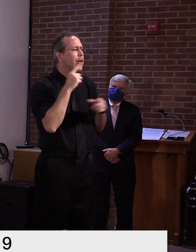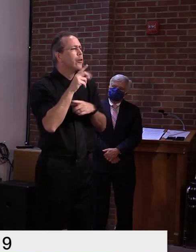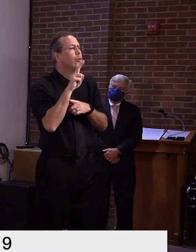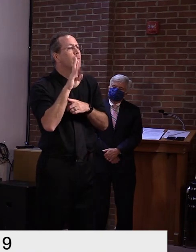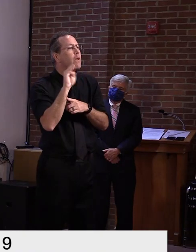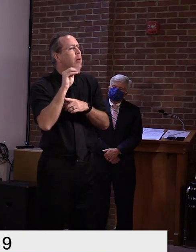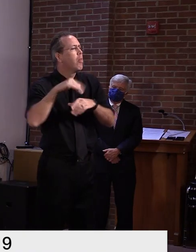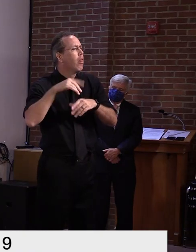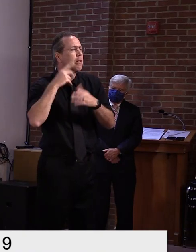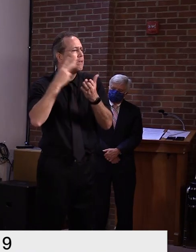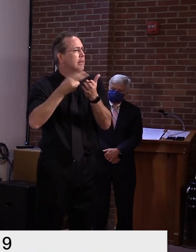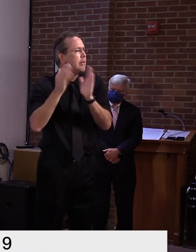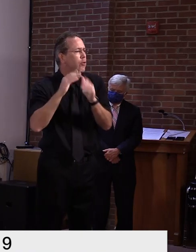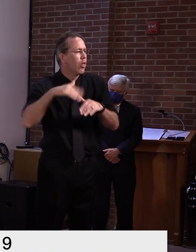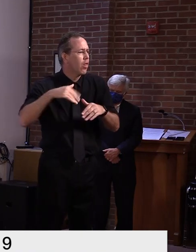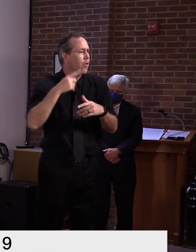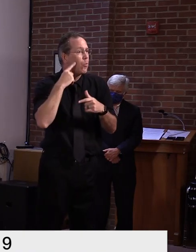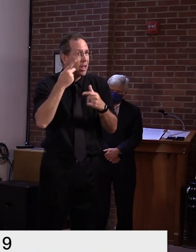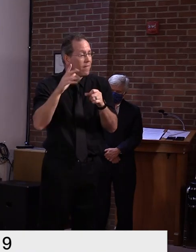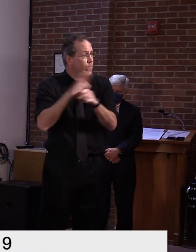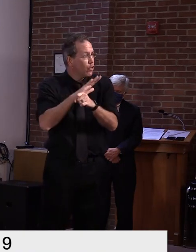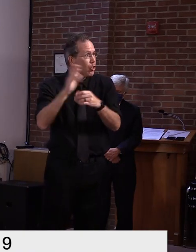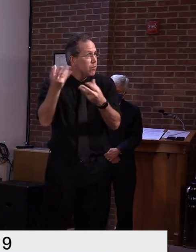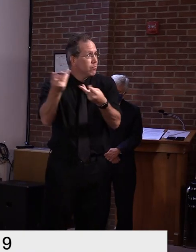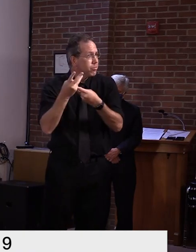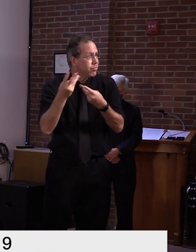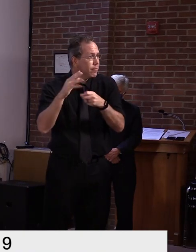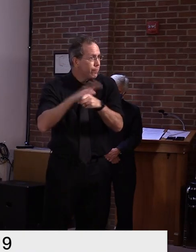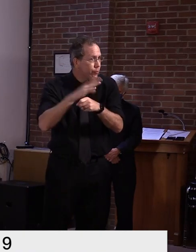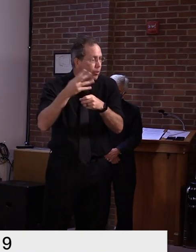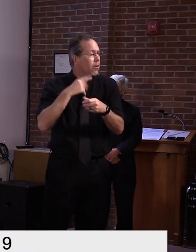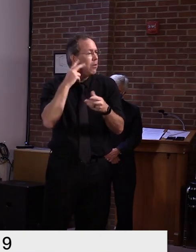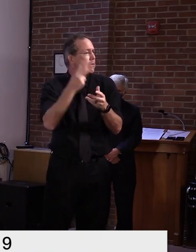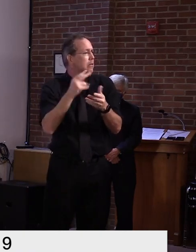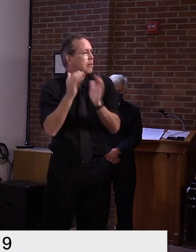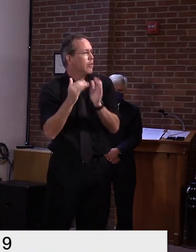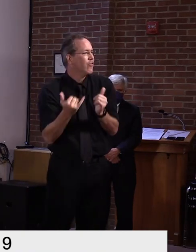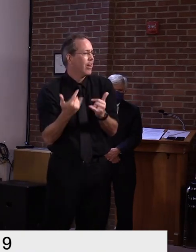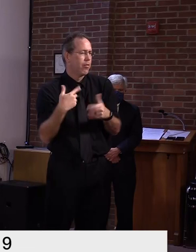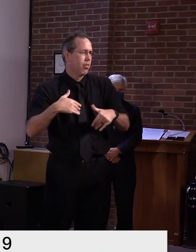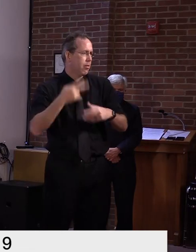Got it. In the interest of time, I'll end there. Thank you. Thank you.